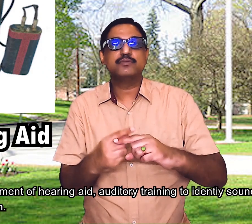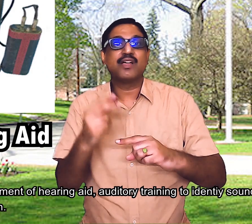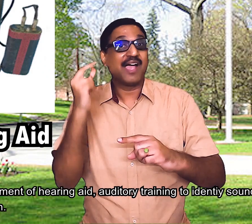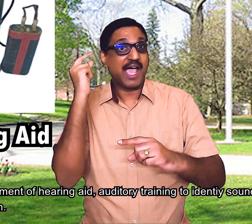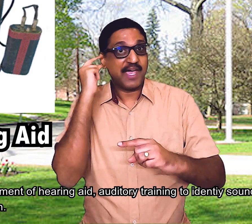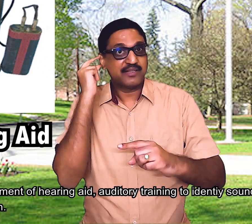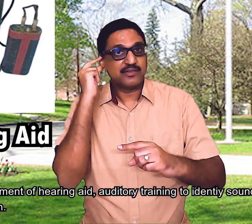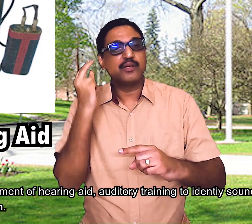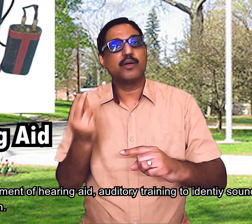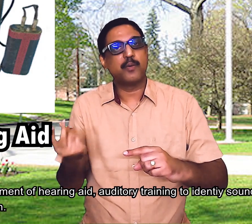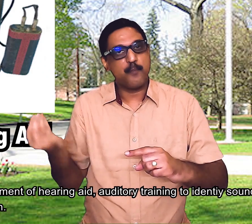education.